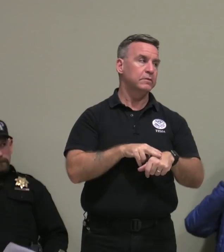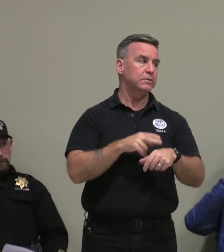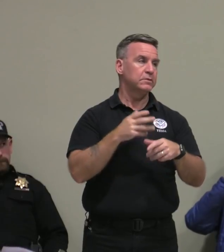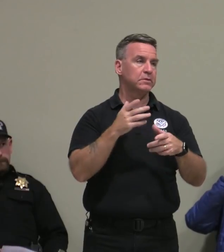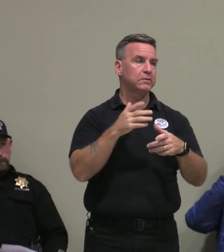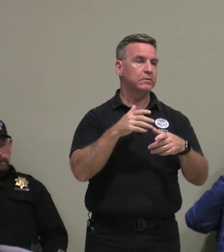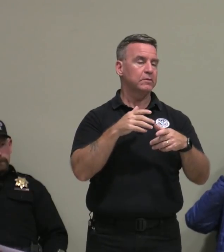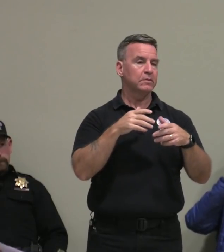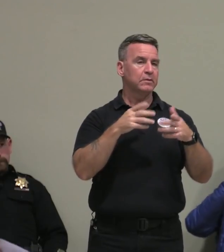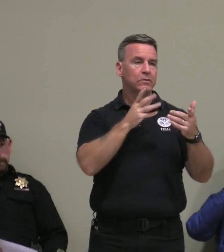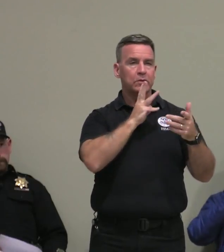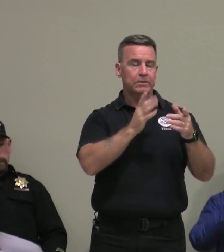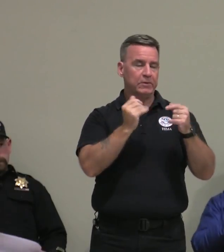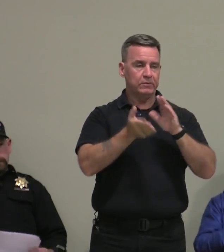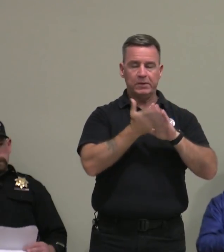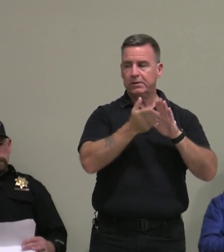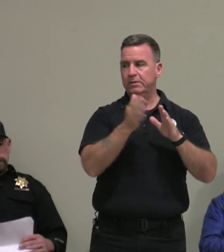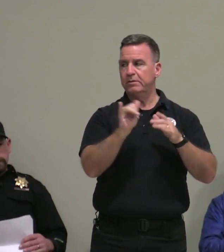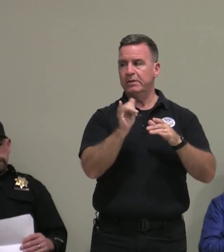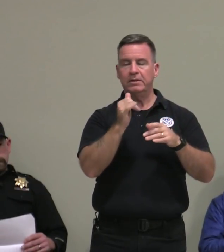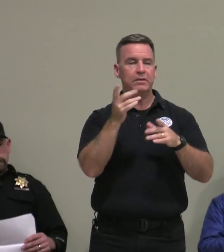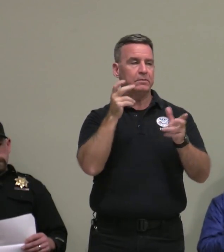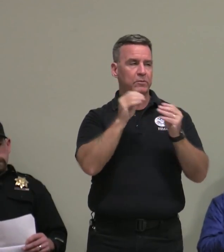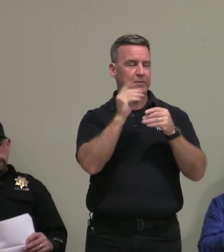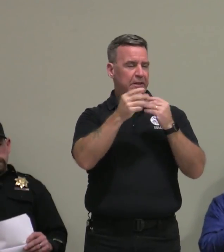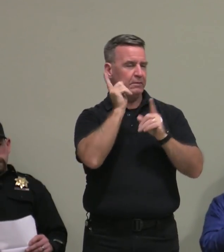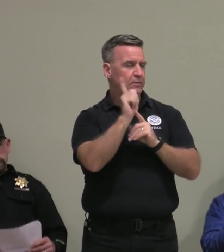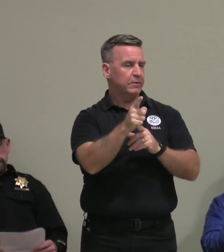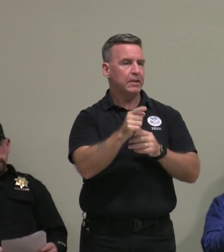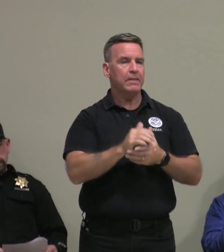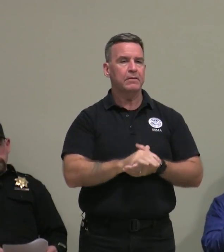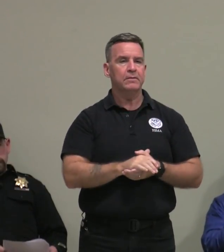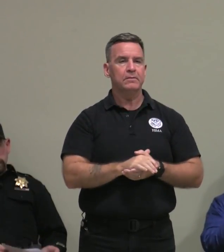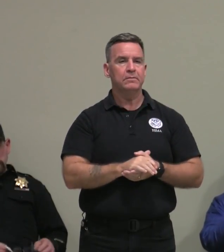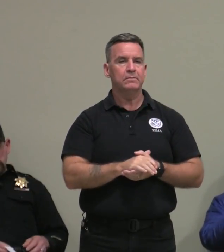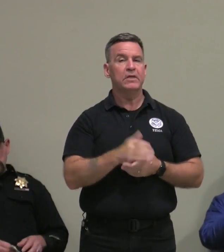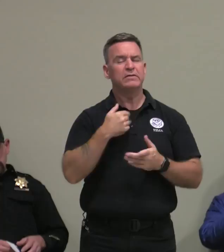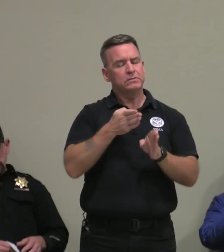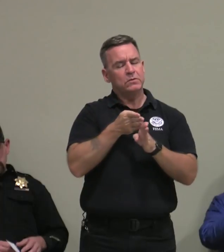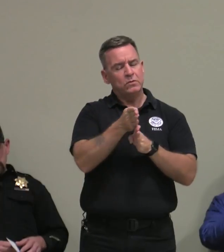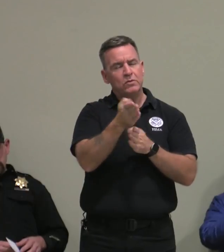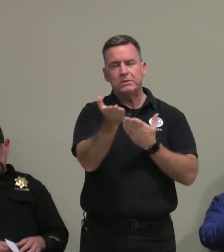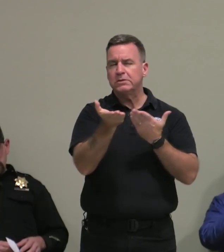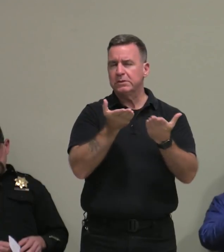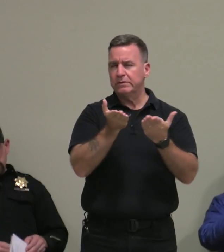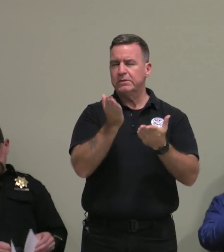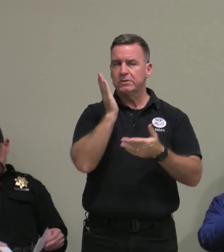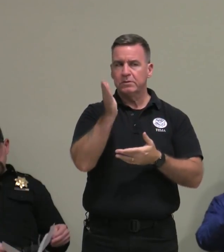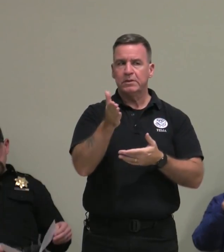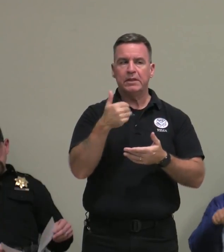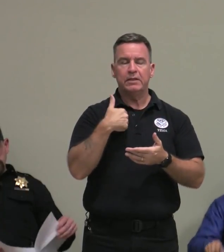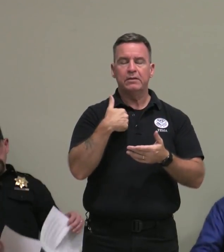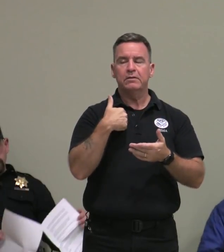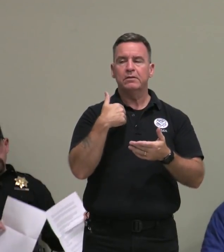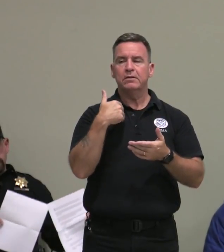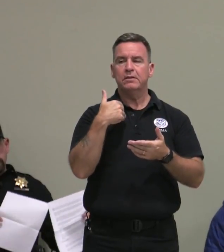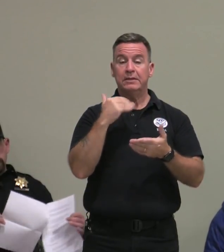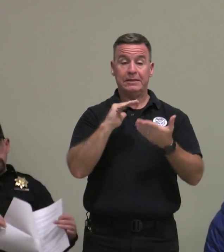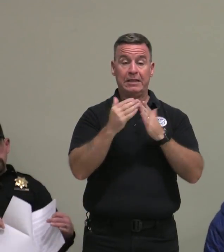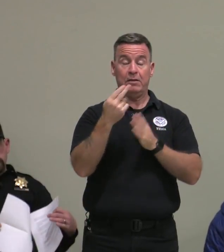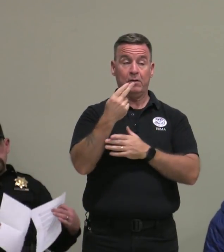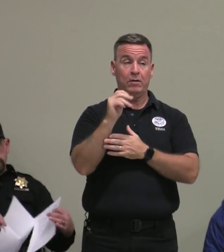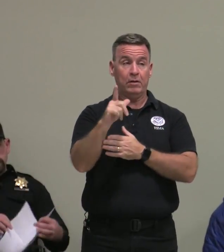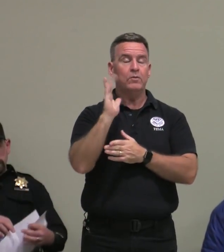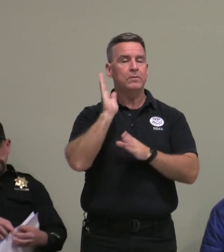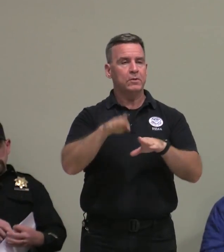up and running and you'll hear about that in a moment. But we will have some core services and the actual town hall